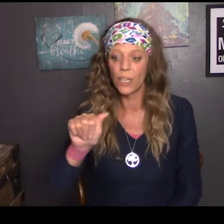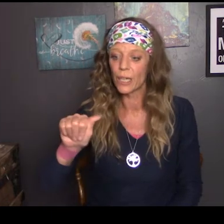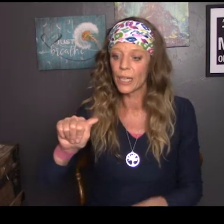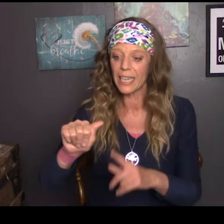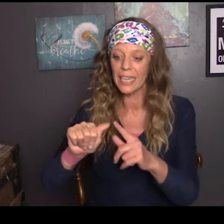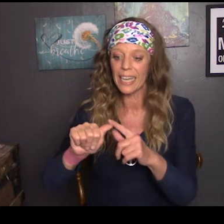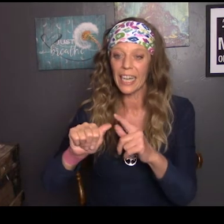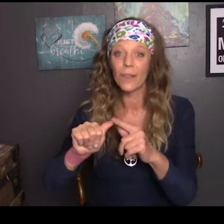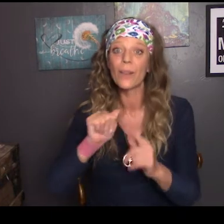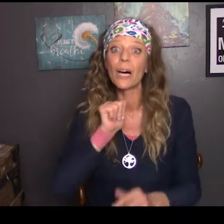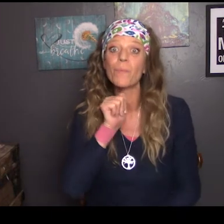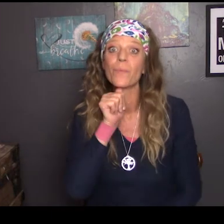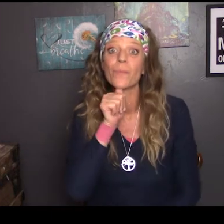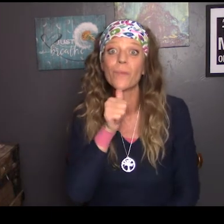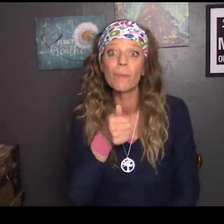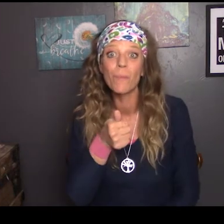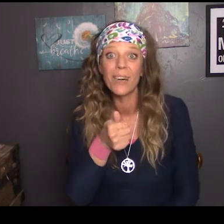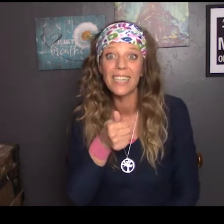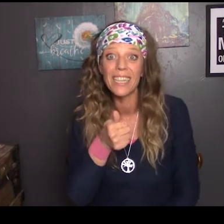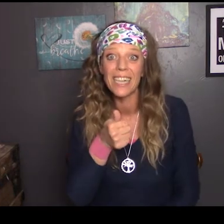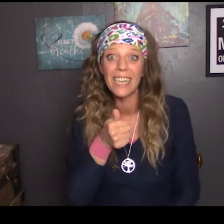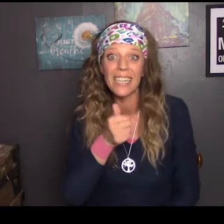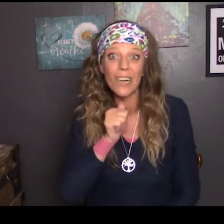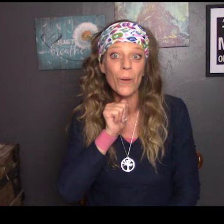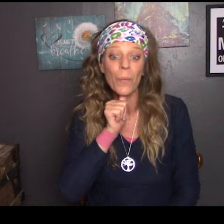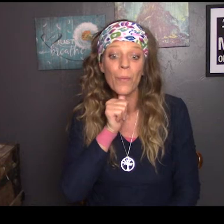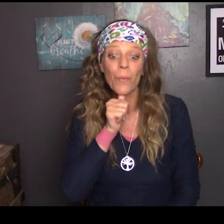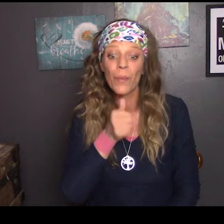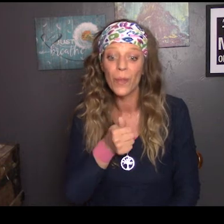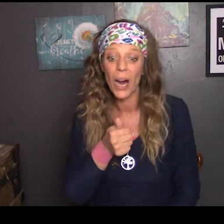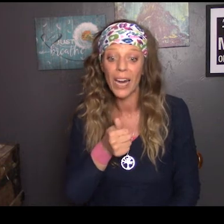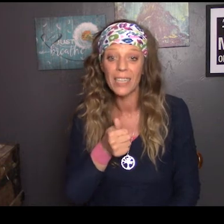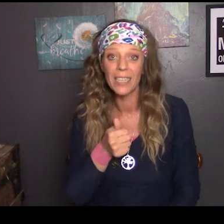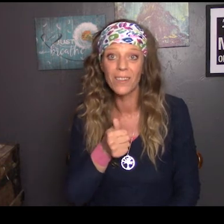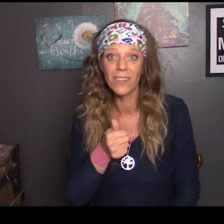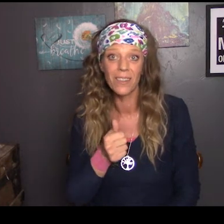You're going to take your thumb, brush it like so. Not.